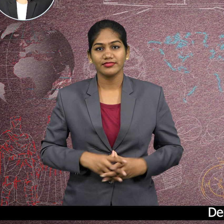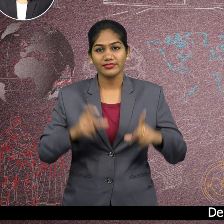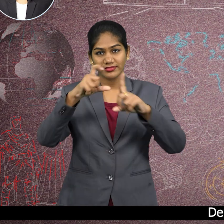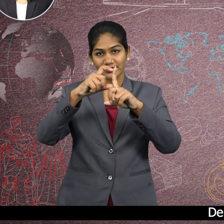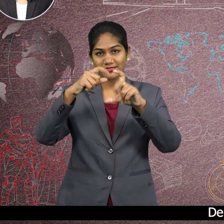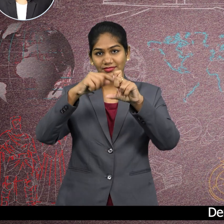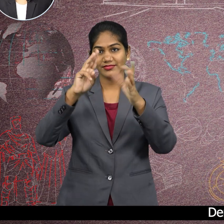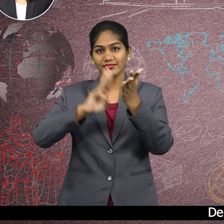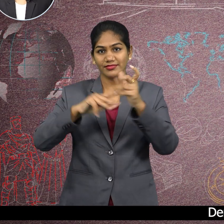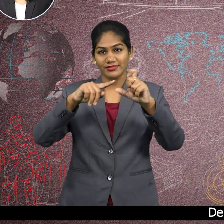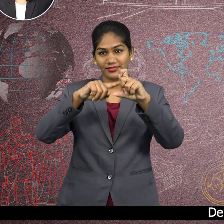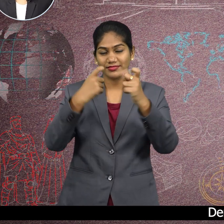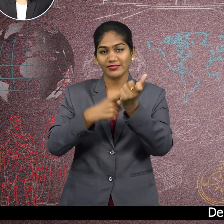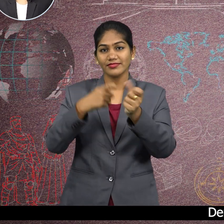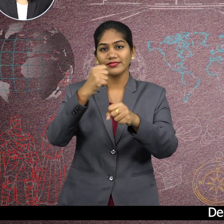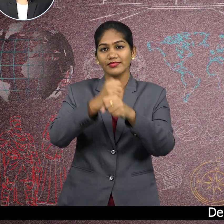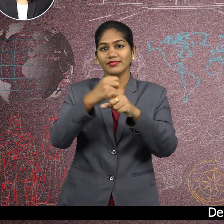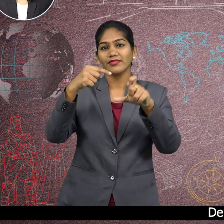Demerge,